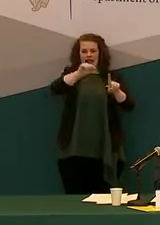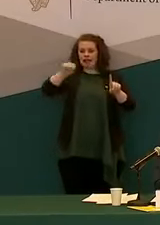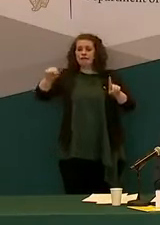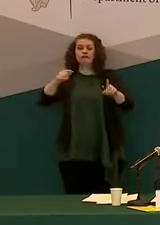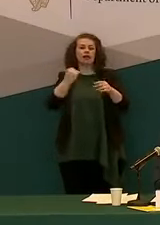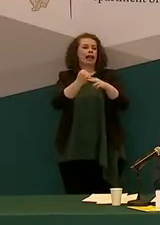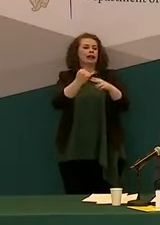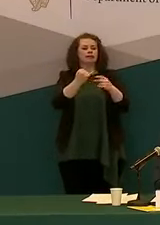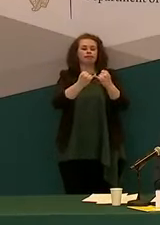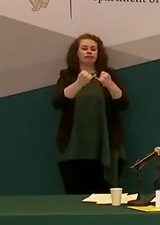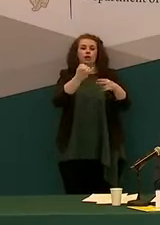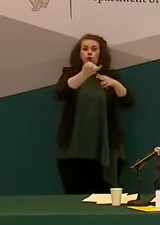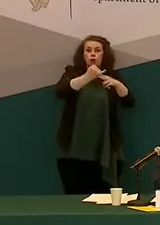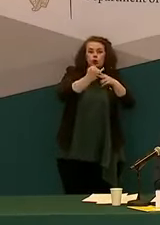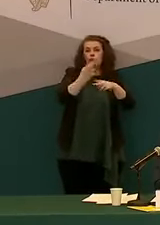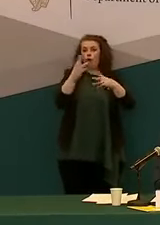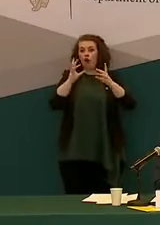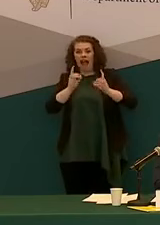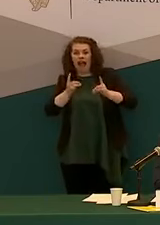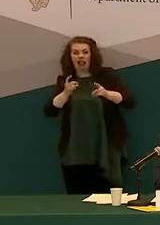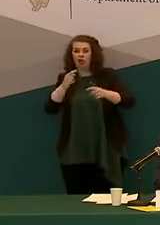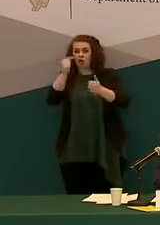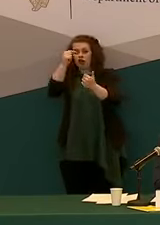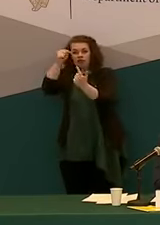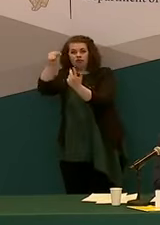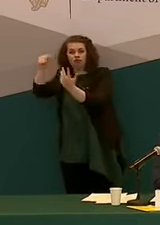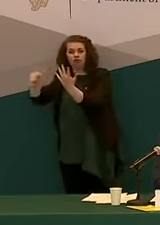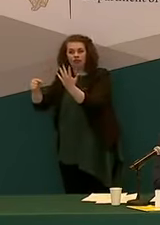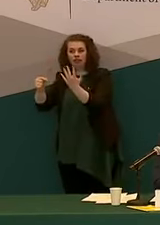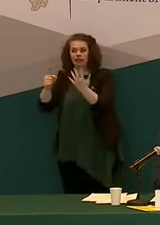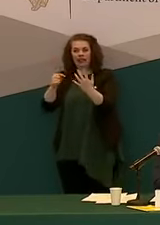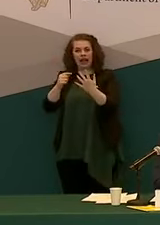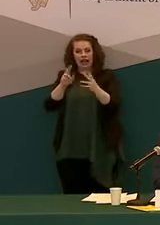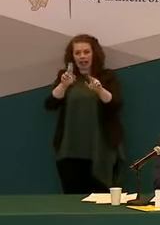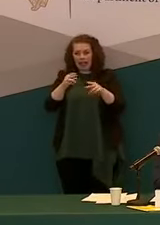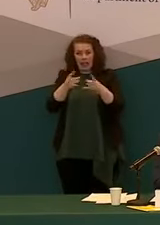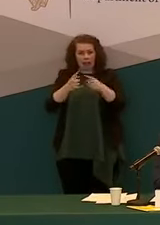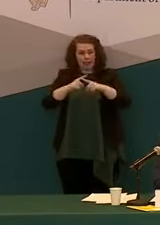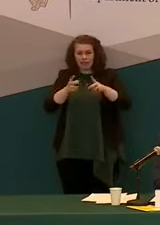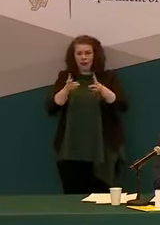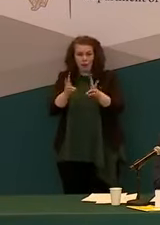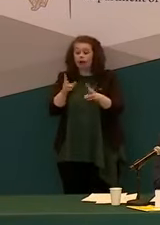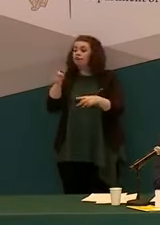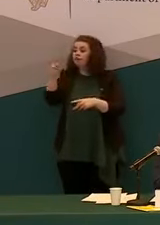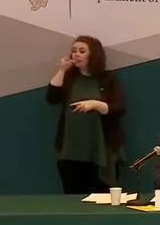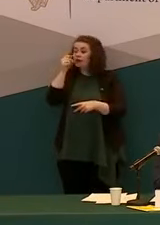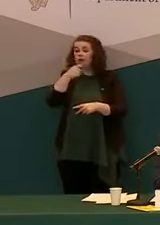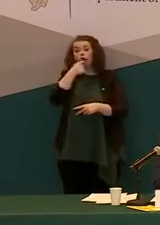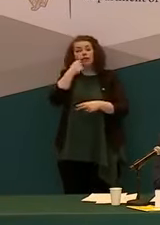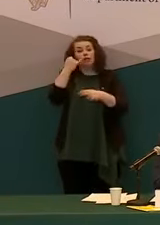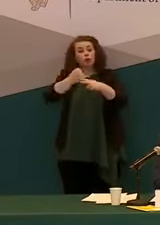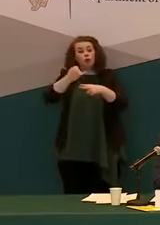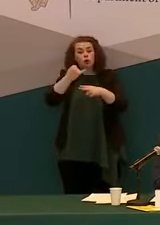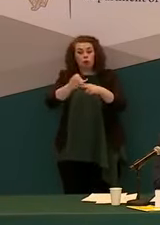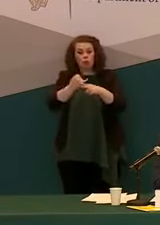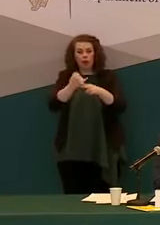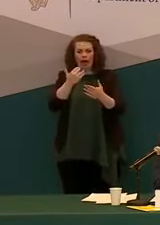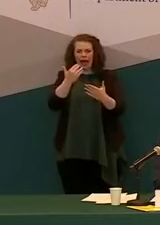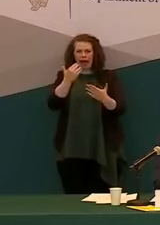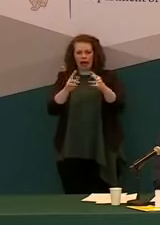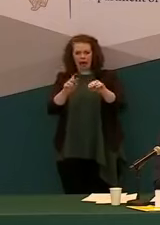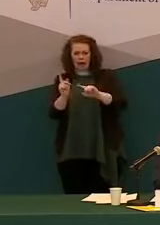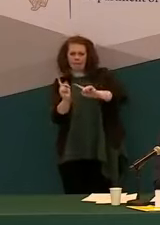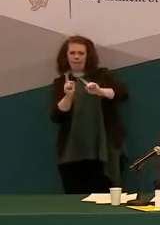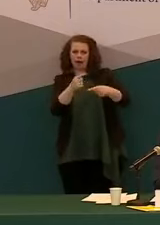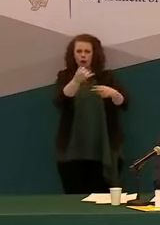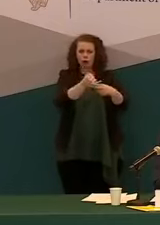ways. So there's a subsidiary question about schools, for instance, about how might that actually be done.